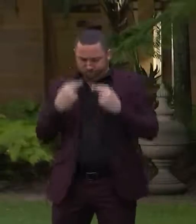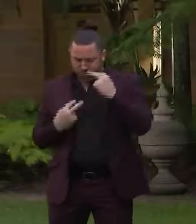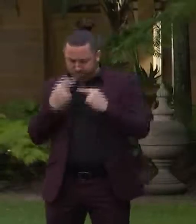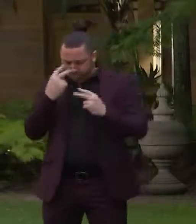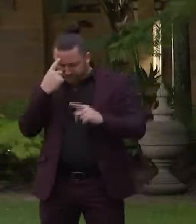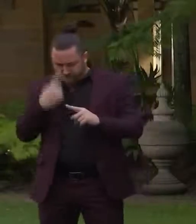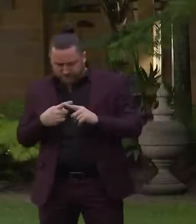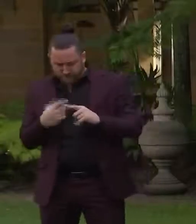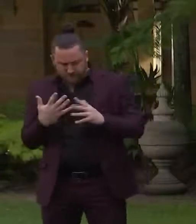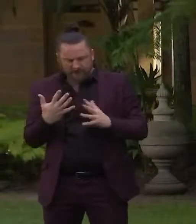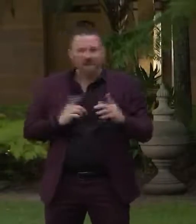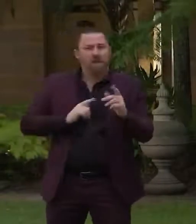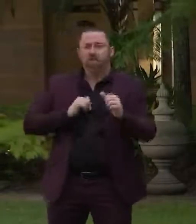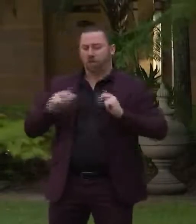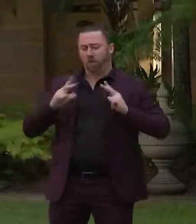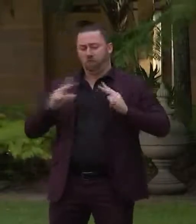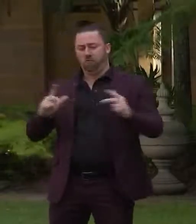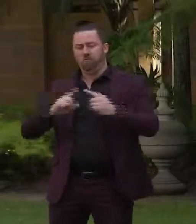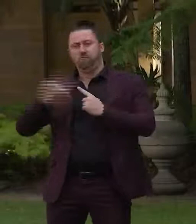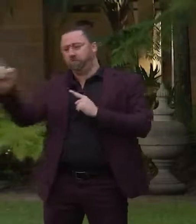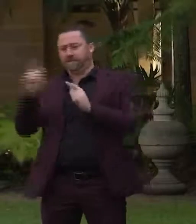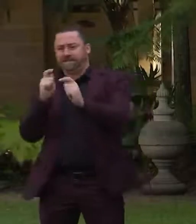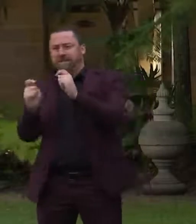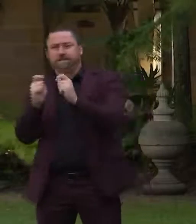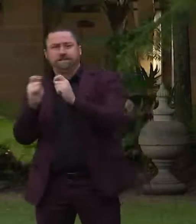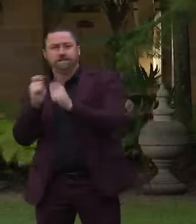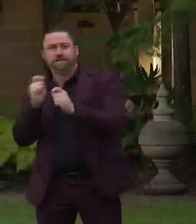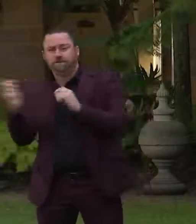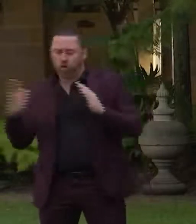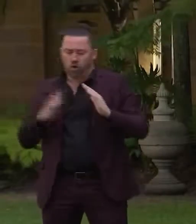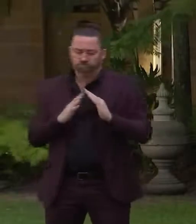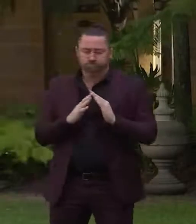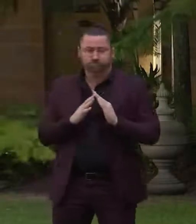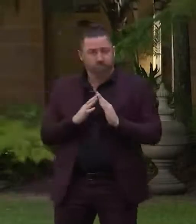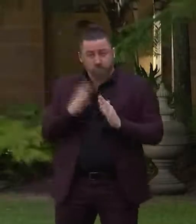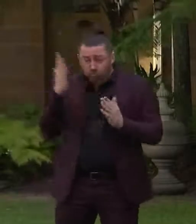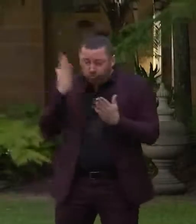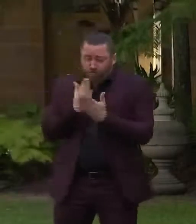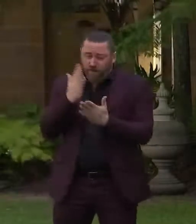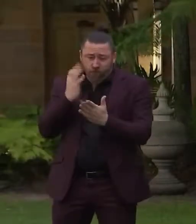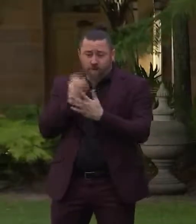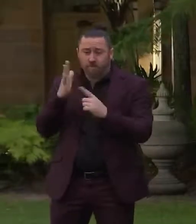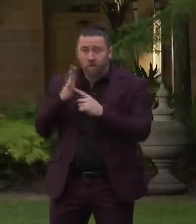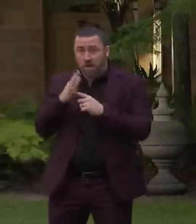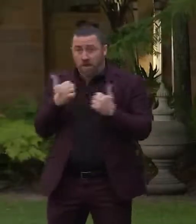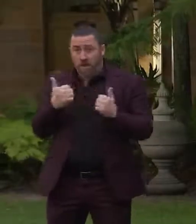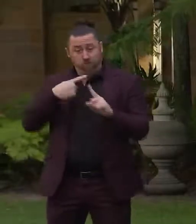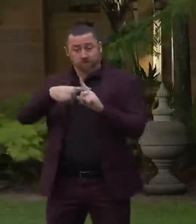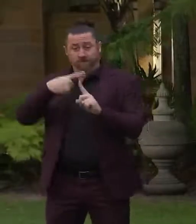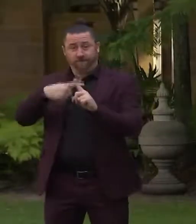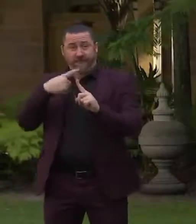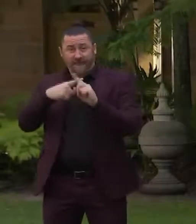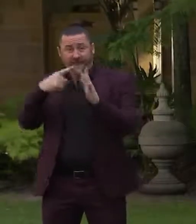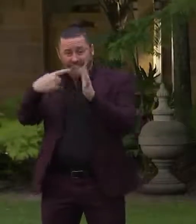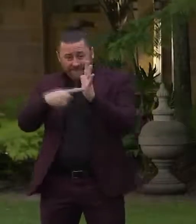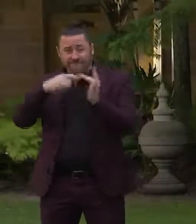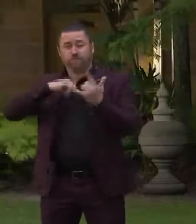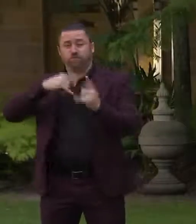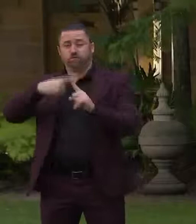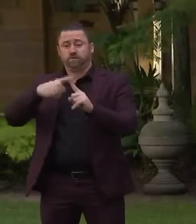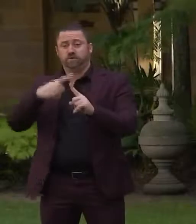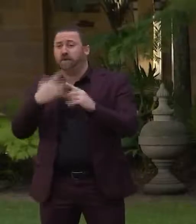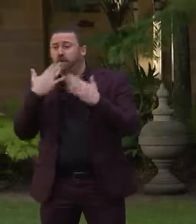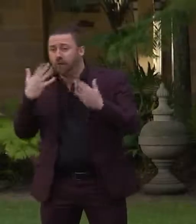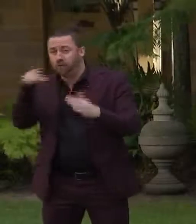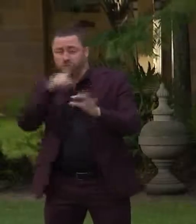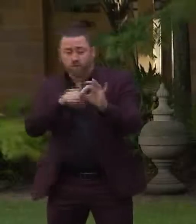get a test. That is absolutely critical that we do that over the next 24 hours. So very encouraging news today. Thank you, Queensland, and I'll hand over